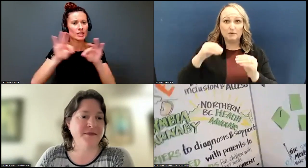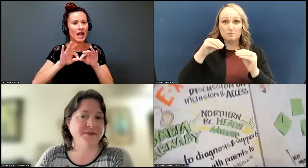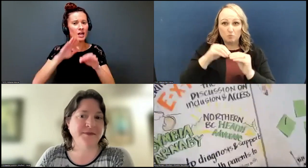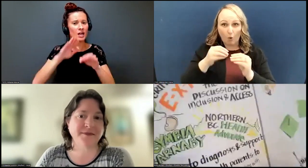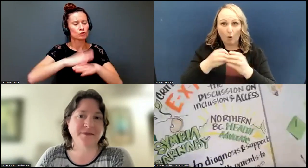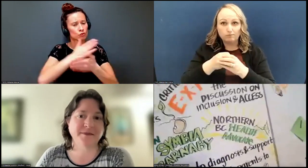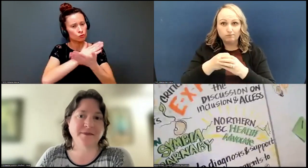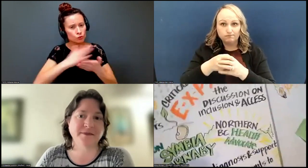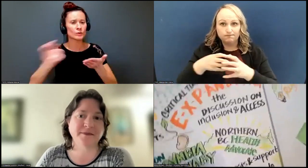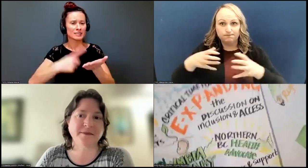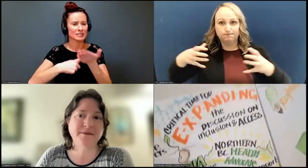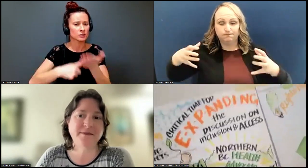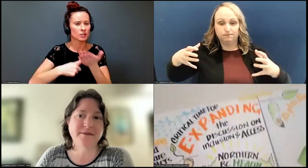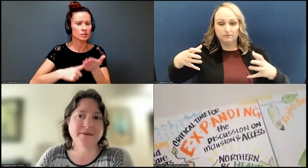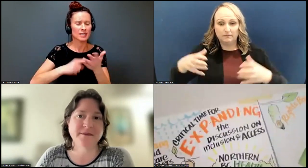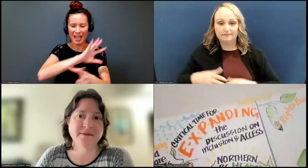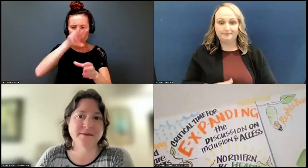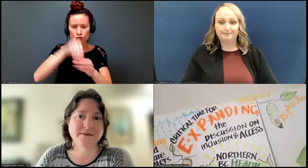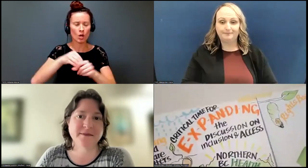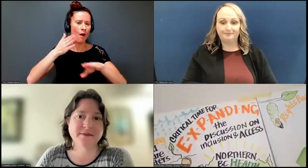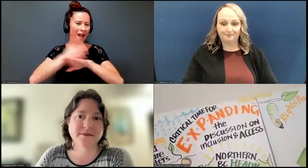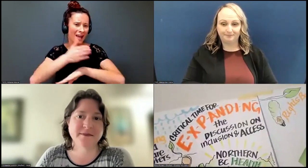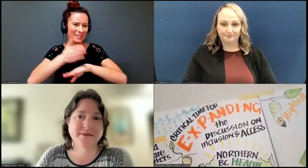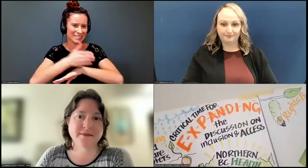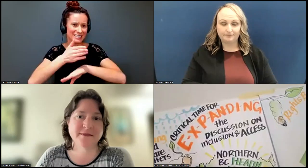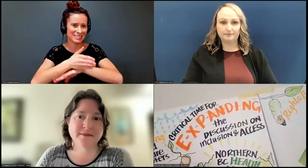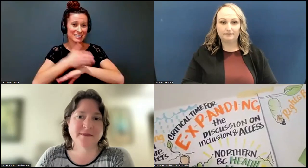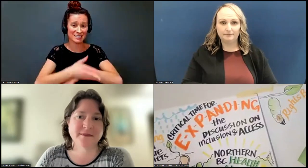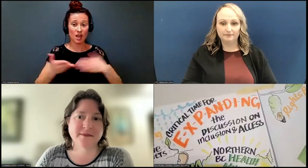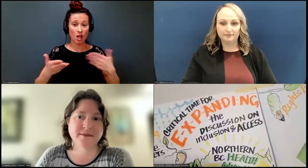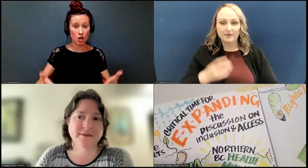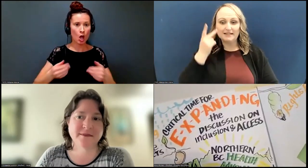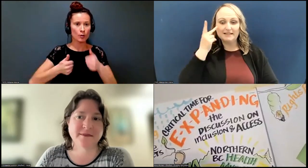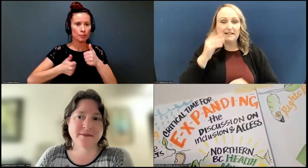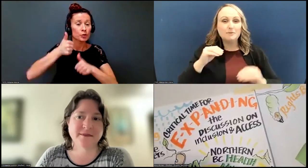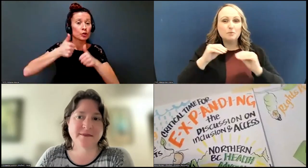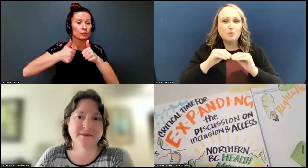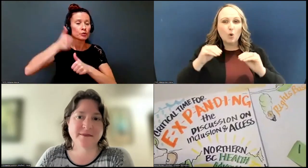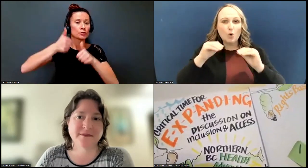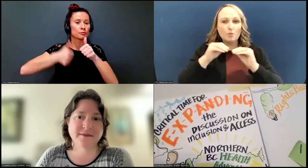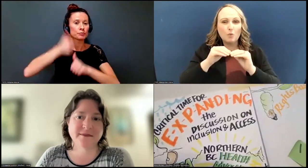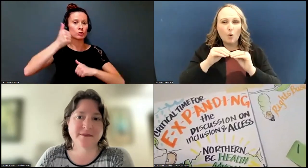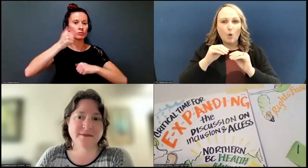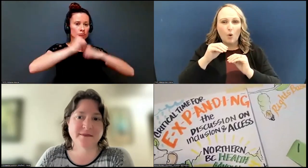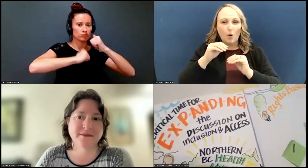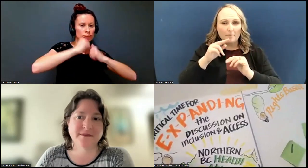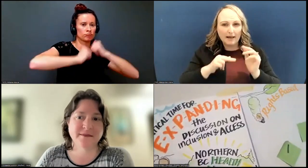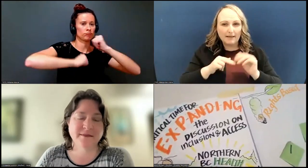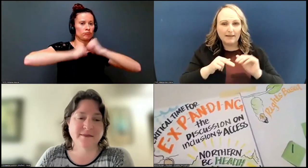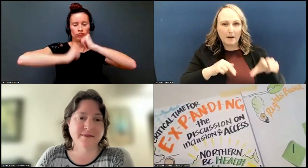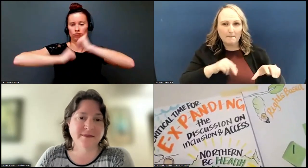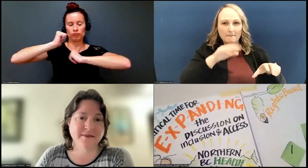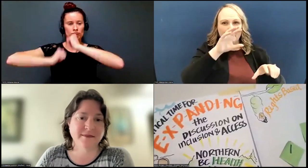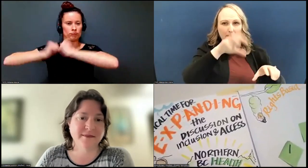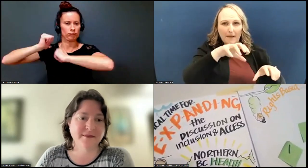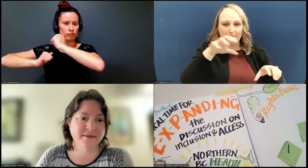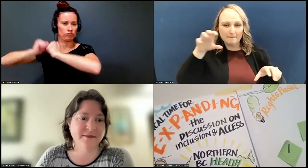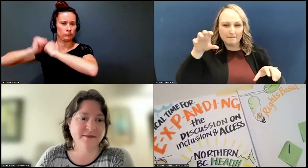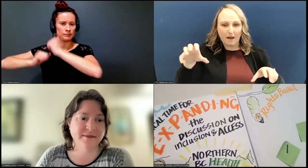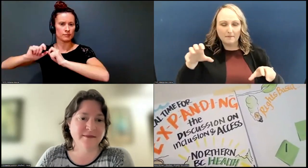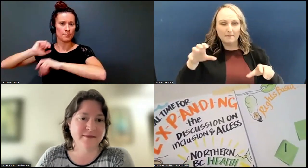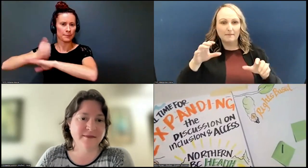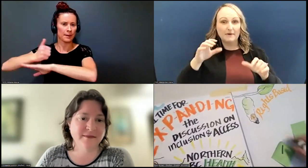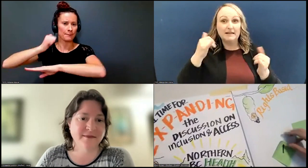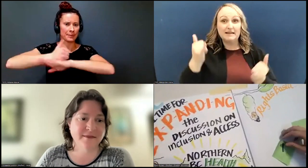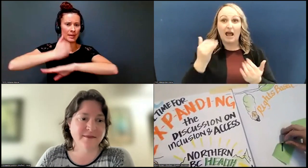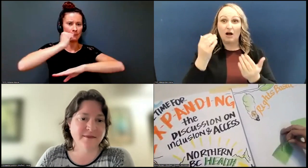more infrastructure, more things being built, it's really a critical time to get in now and ensure that those